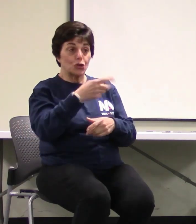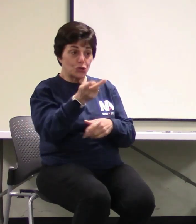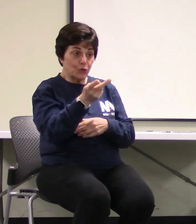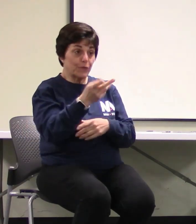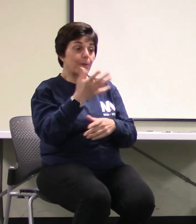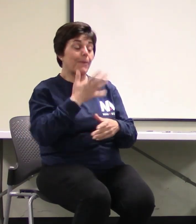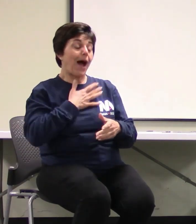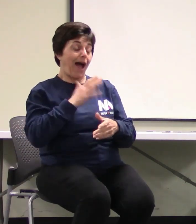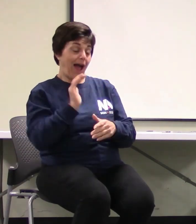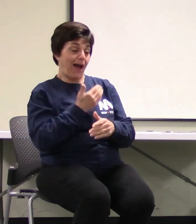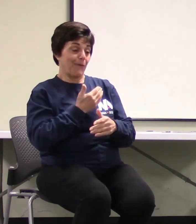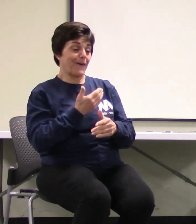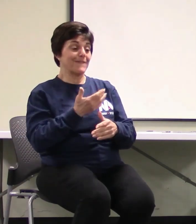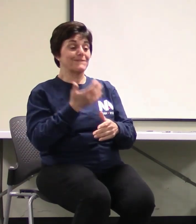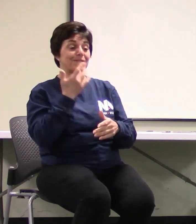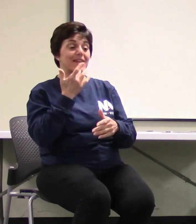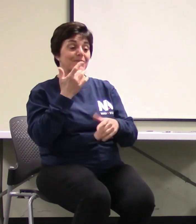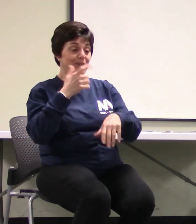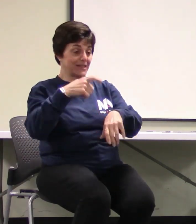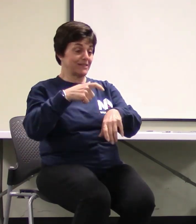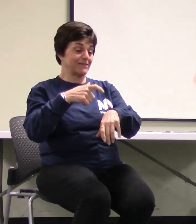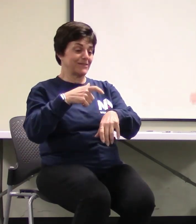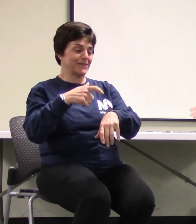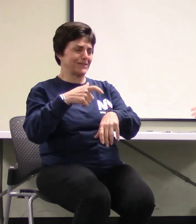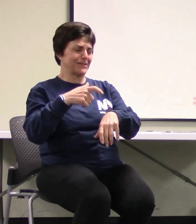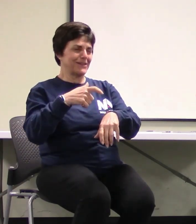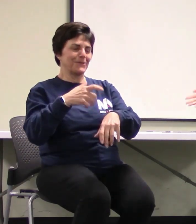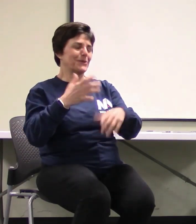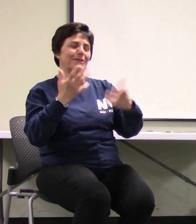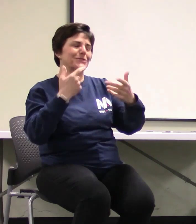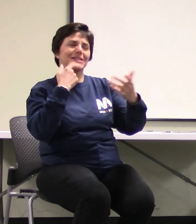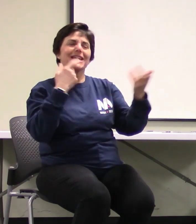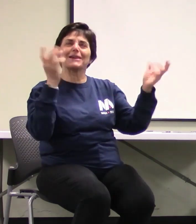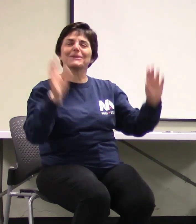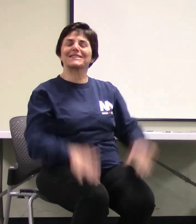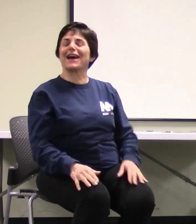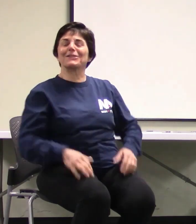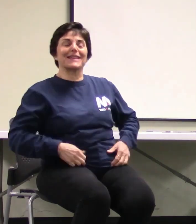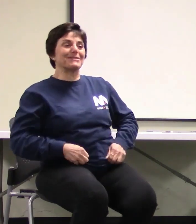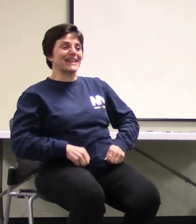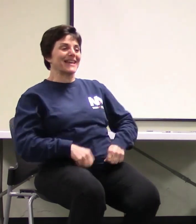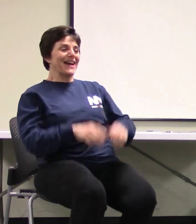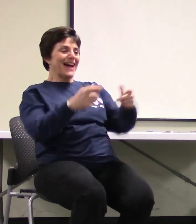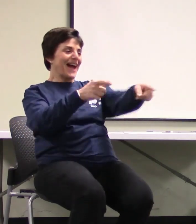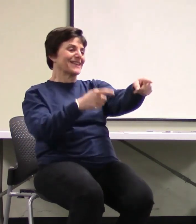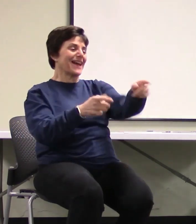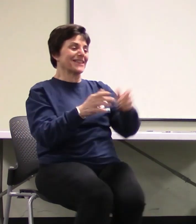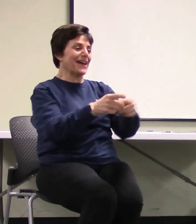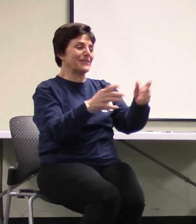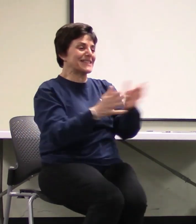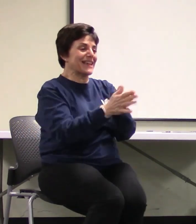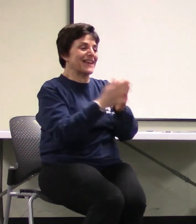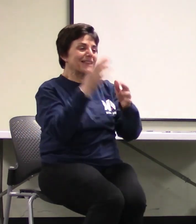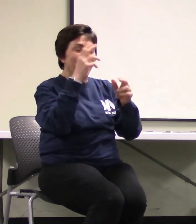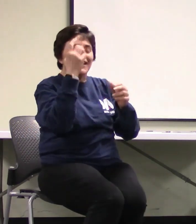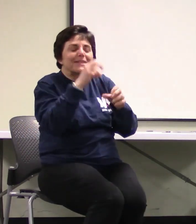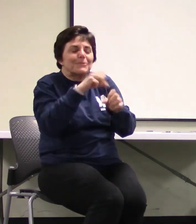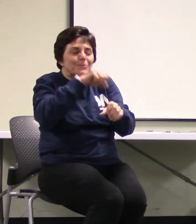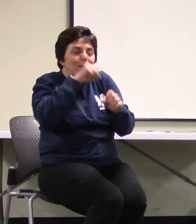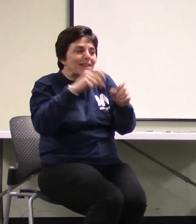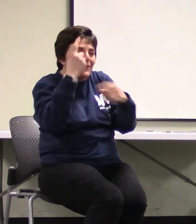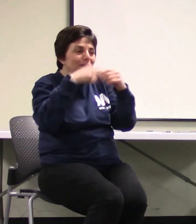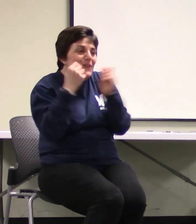here. So I'm going to hand it over to Arlene now. I was like, I love this.